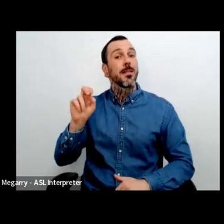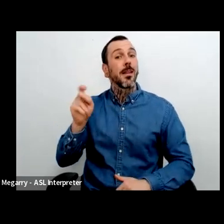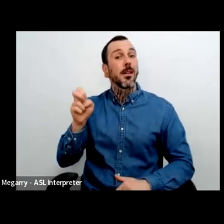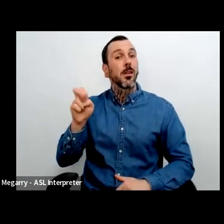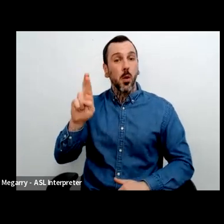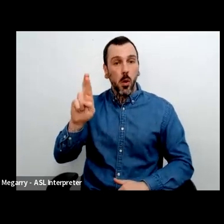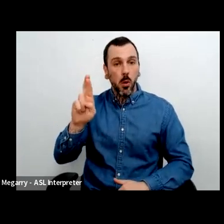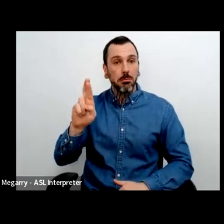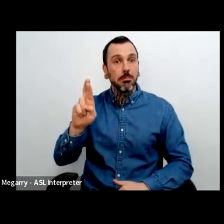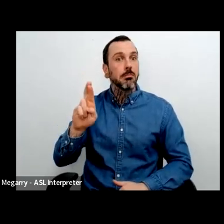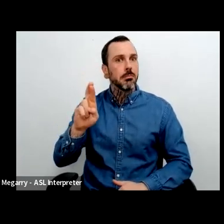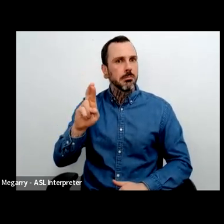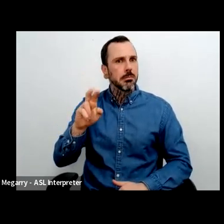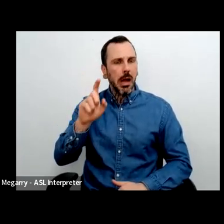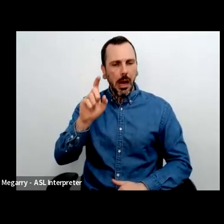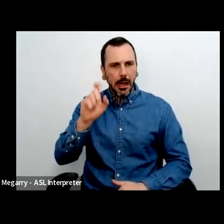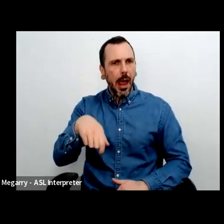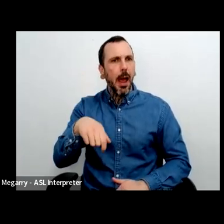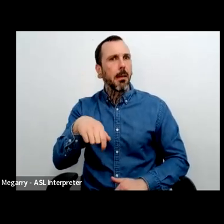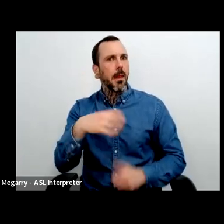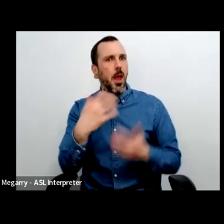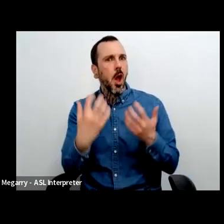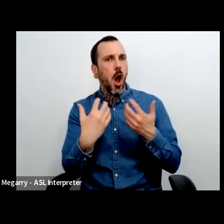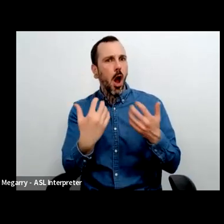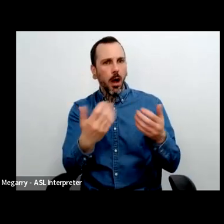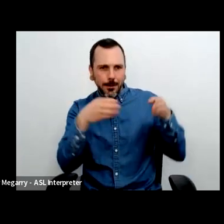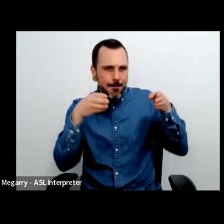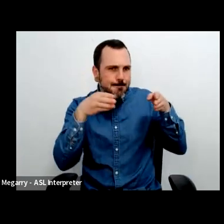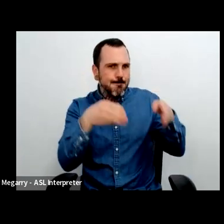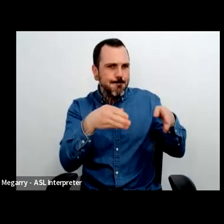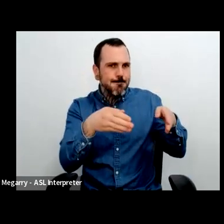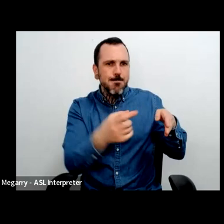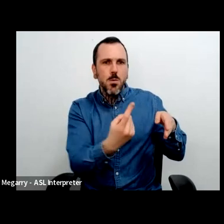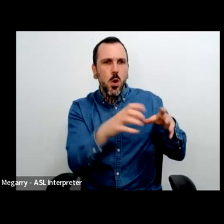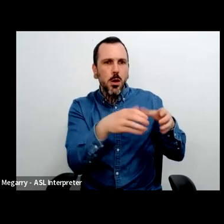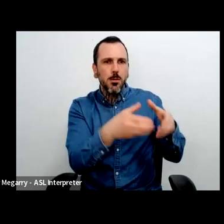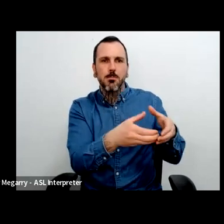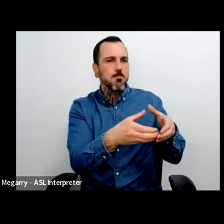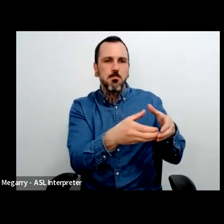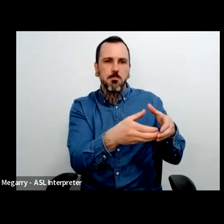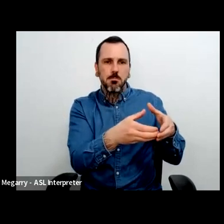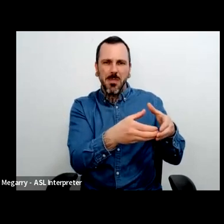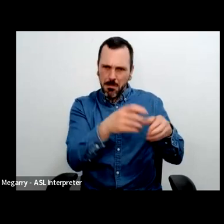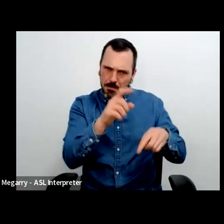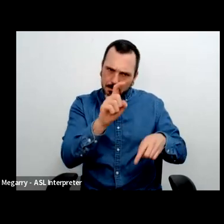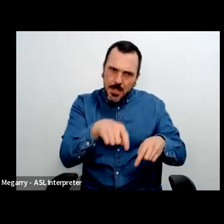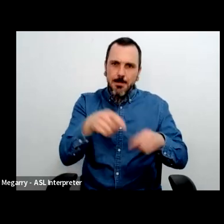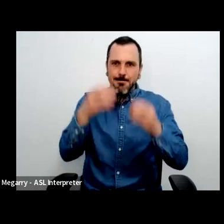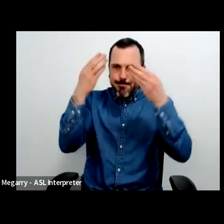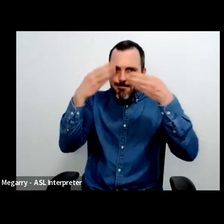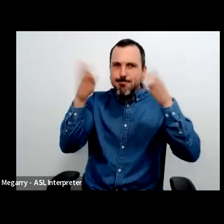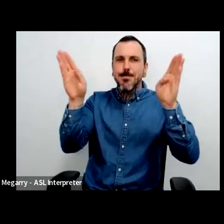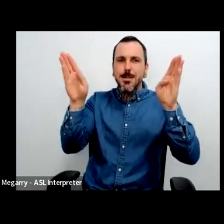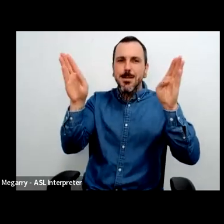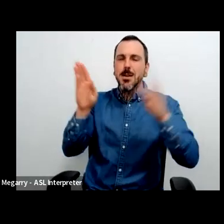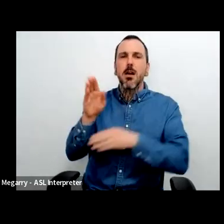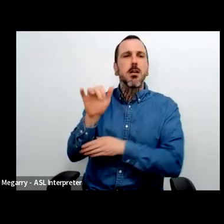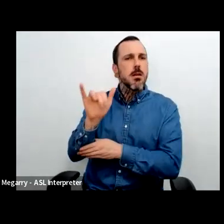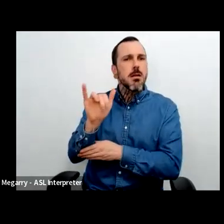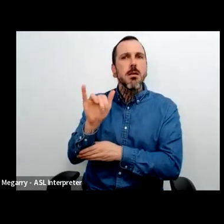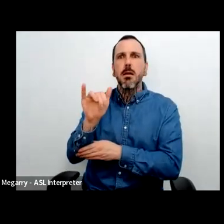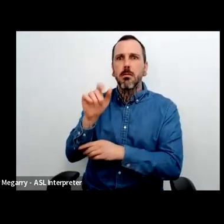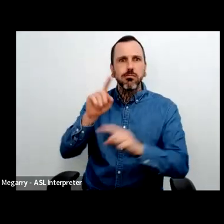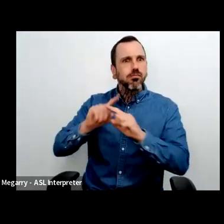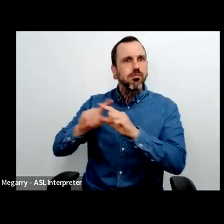of who the audience is. I have to actually open my idea of who the audience is and who it might be and how I might encourage them to come.